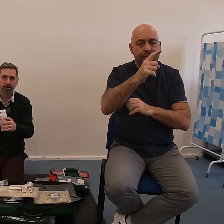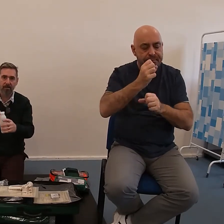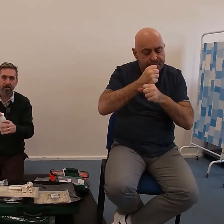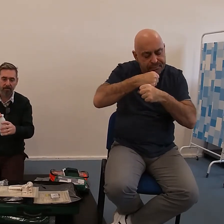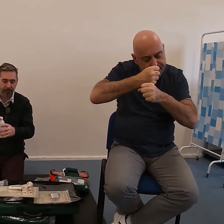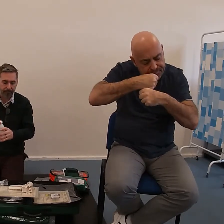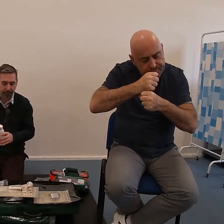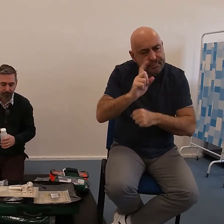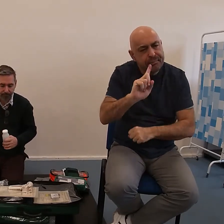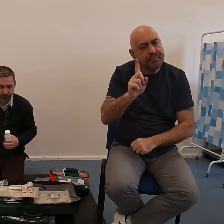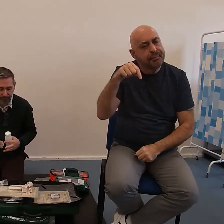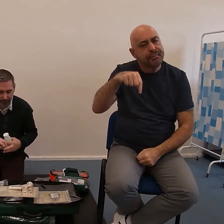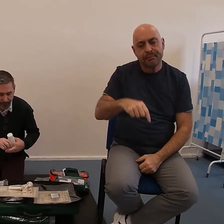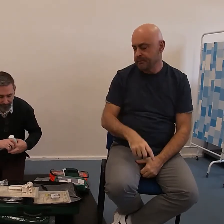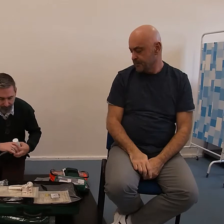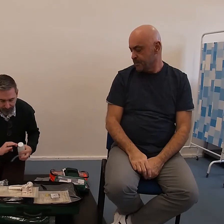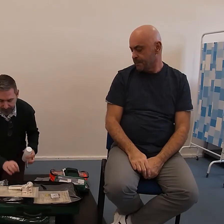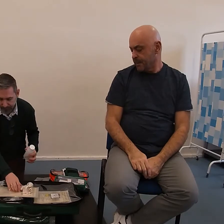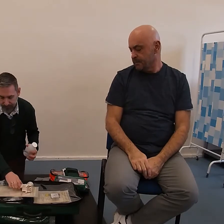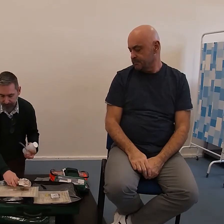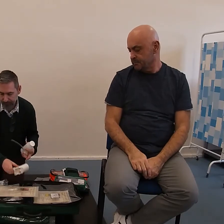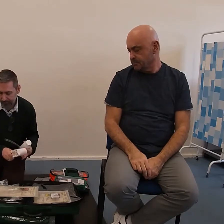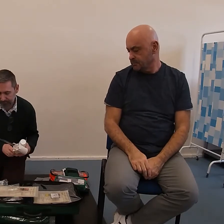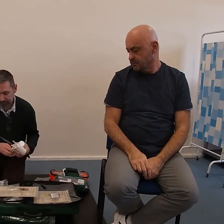for analysis.